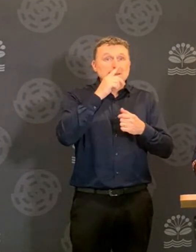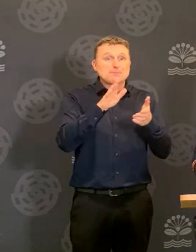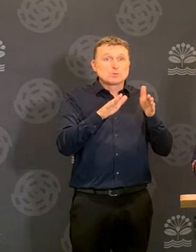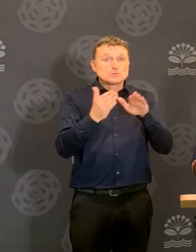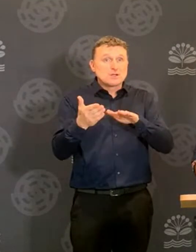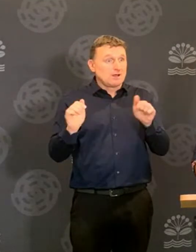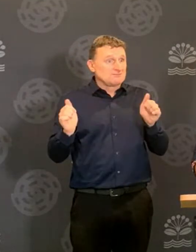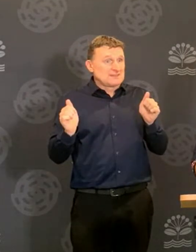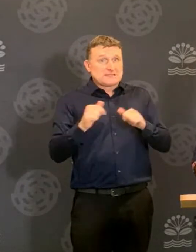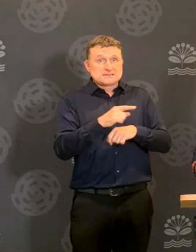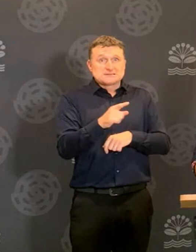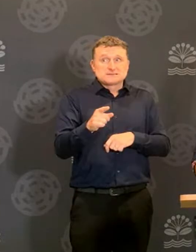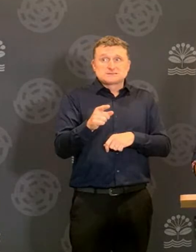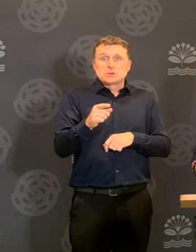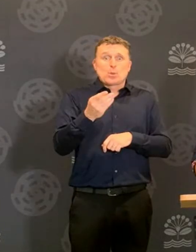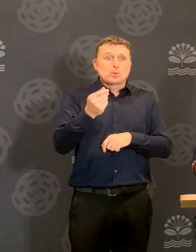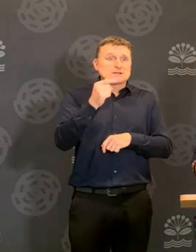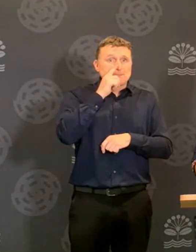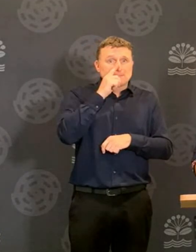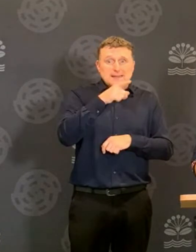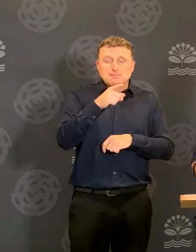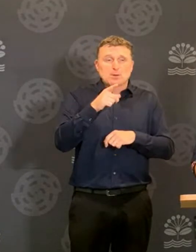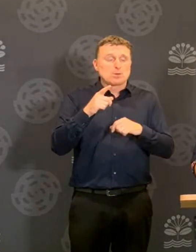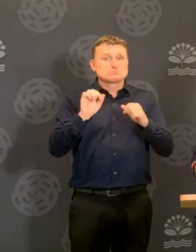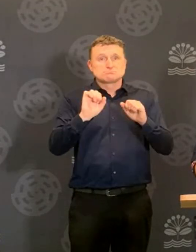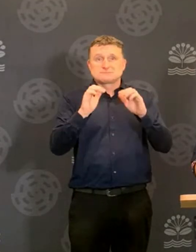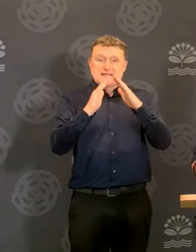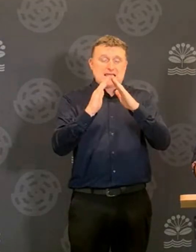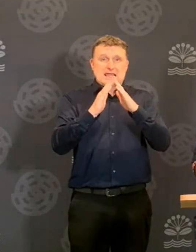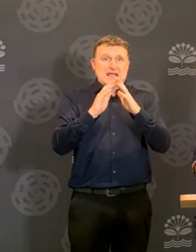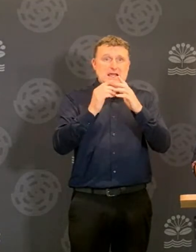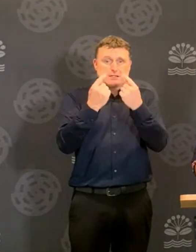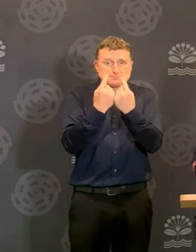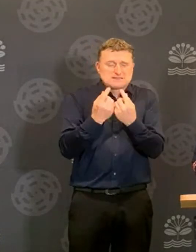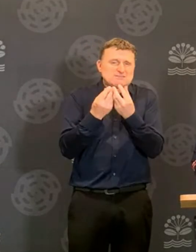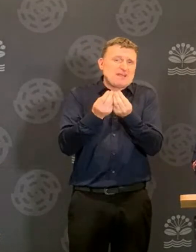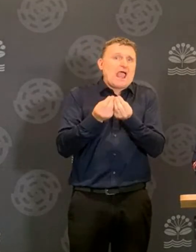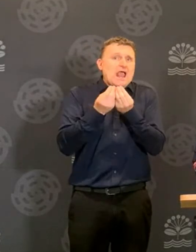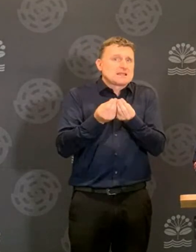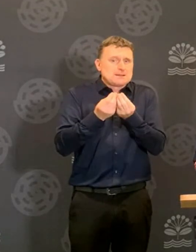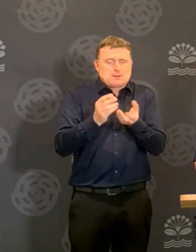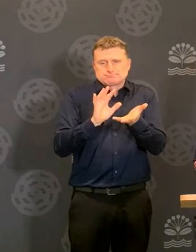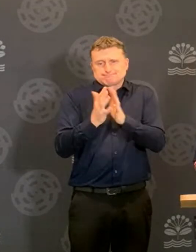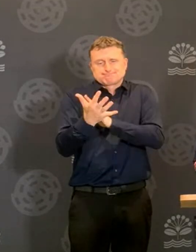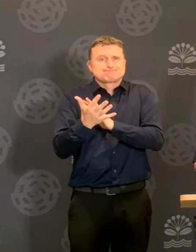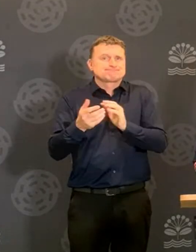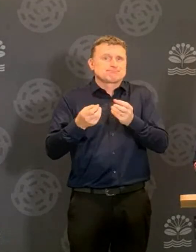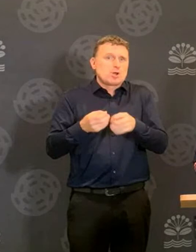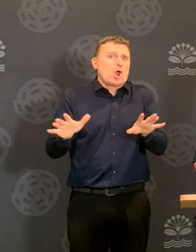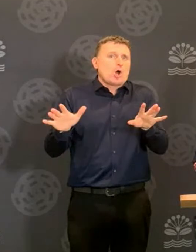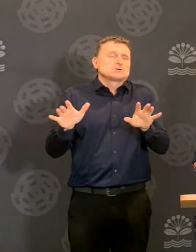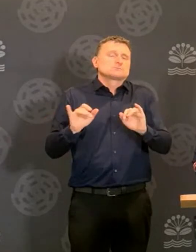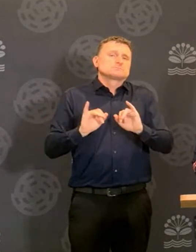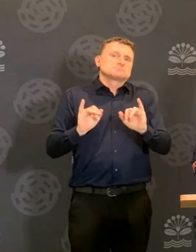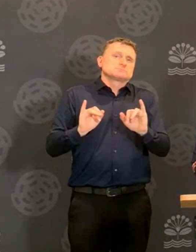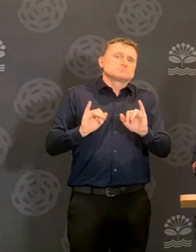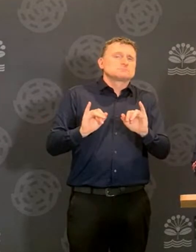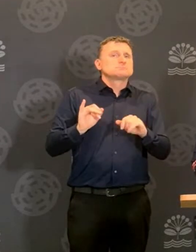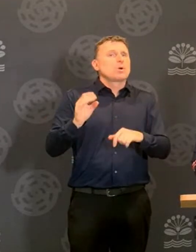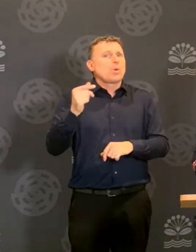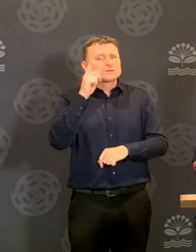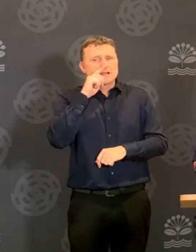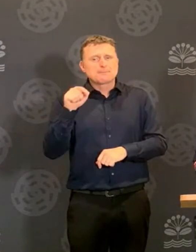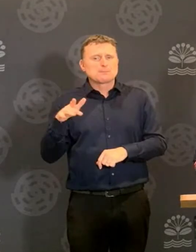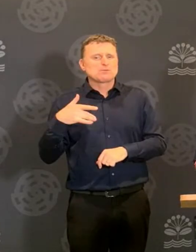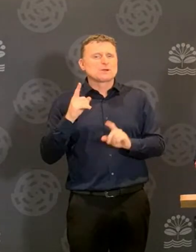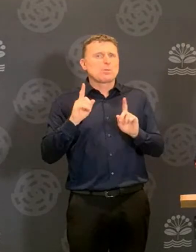caused people to lose their belongings and homes. For many others, it will just